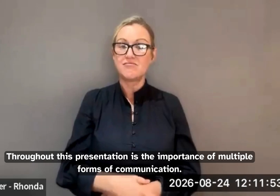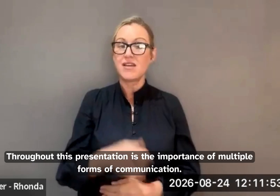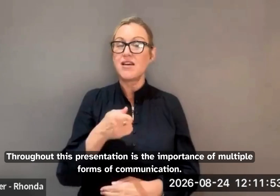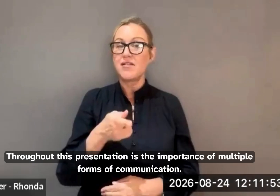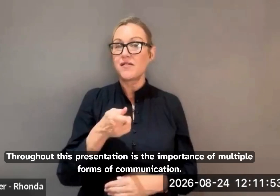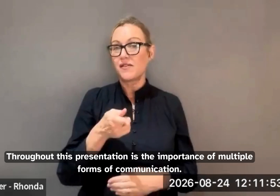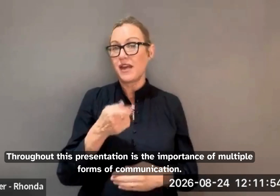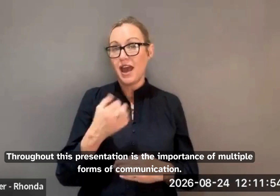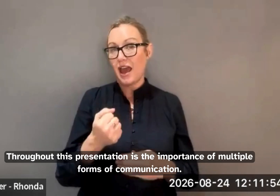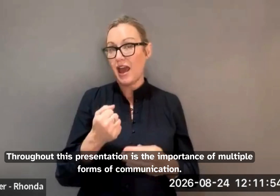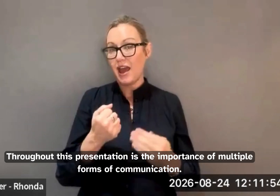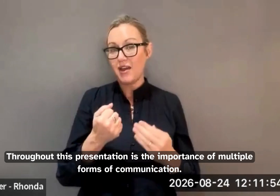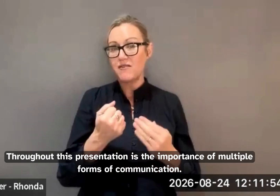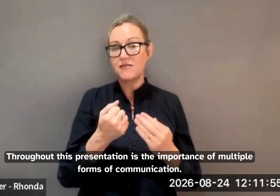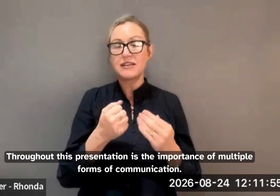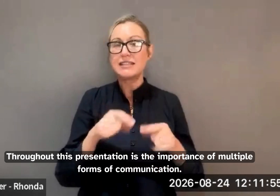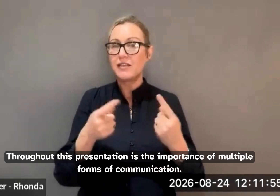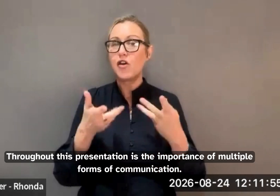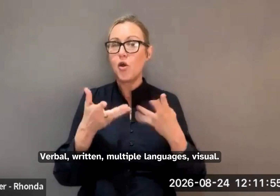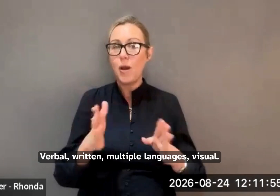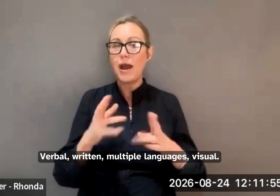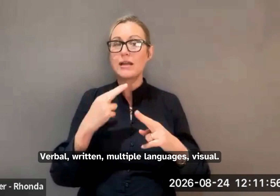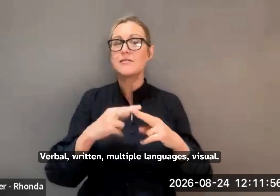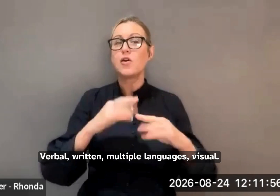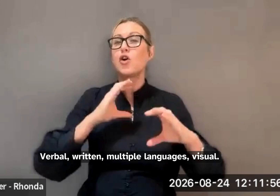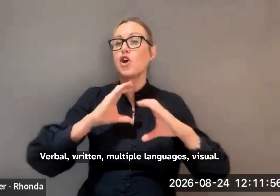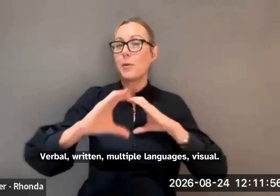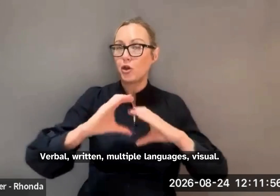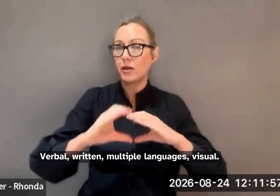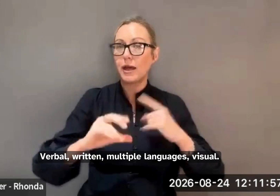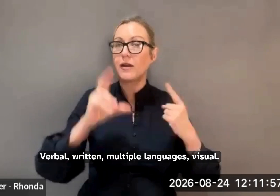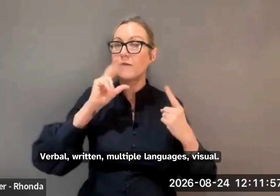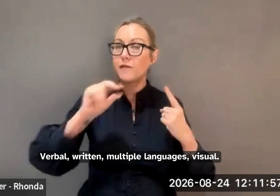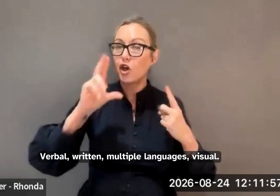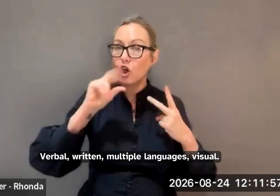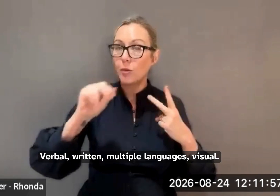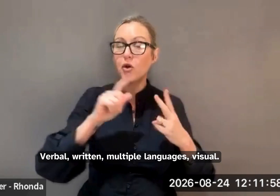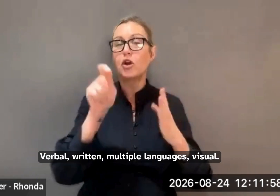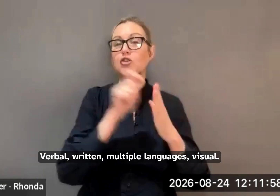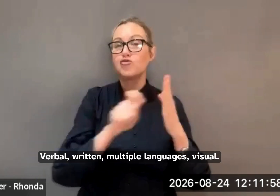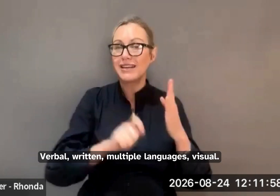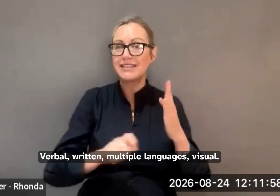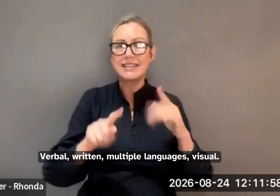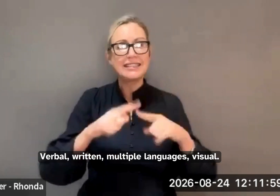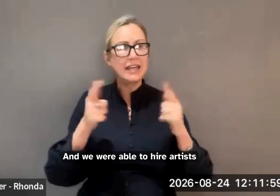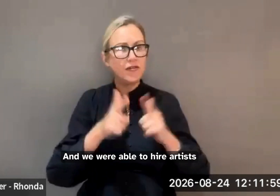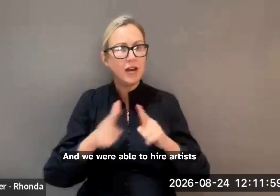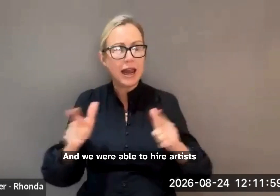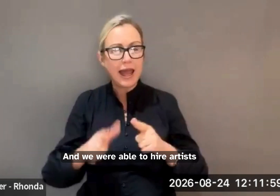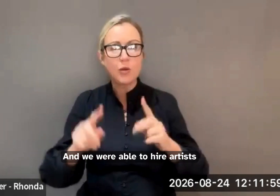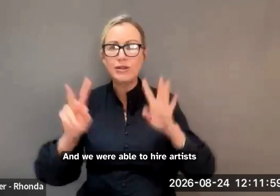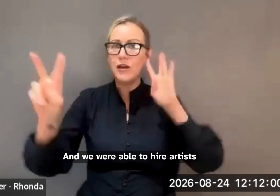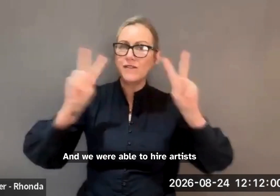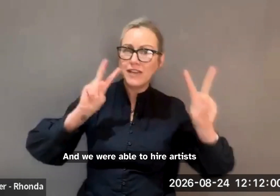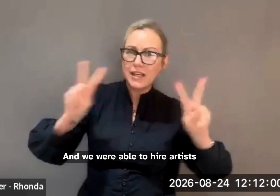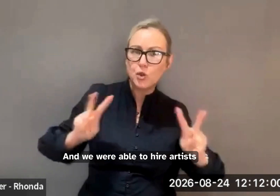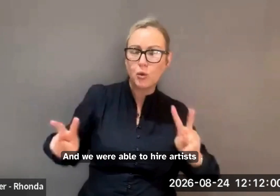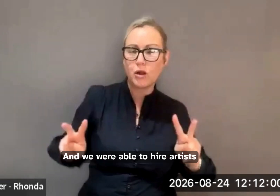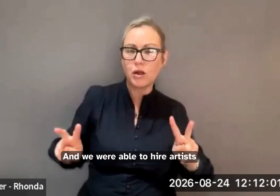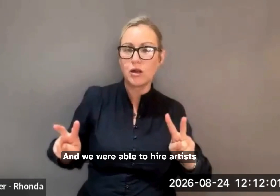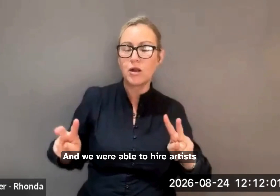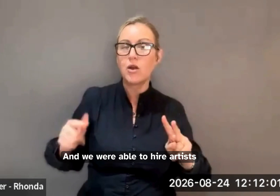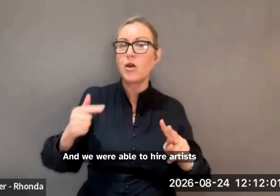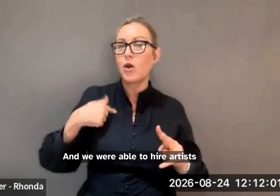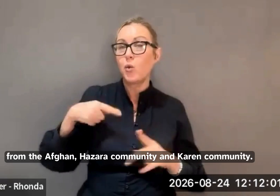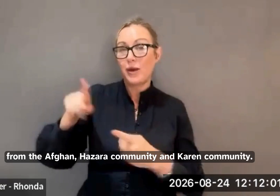of multiple forms of communication, verbal, written, multiple languages, visual, and we were able to